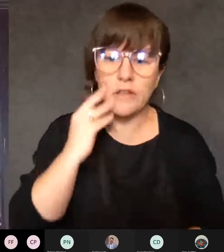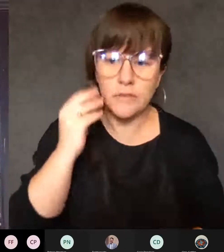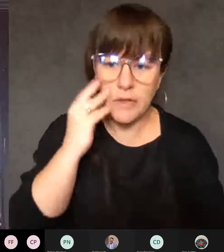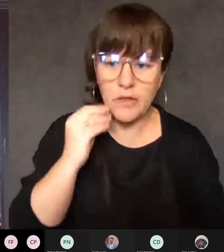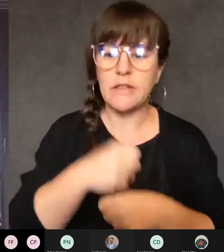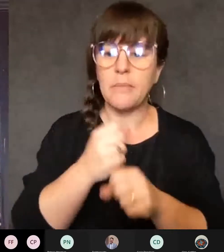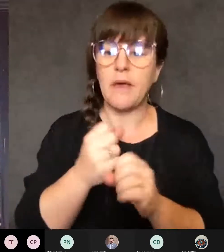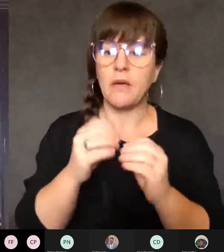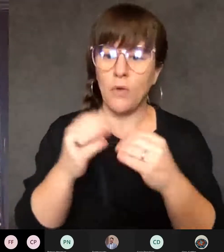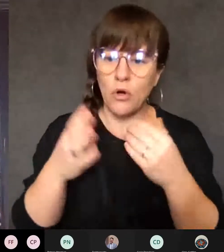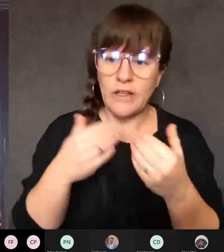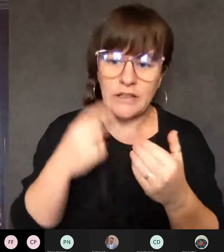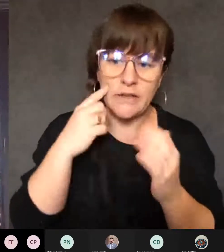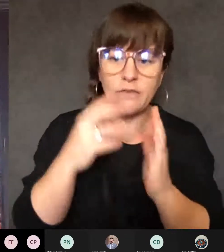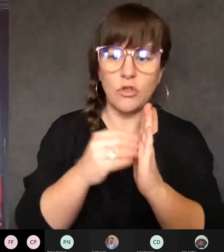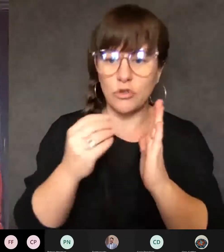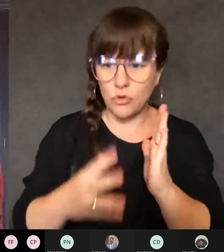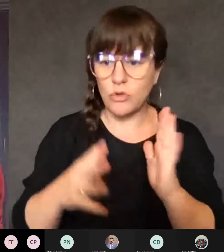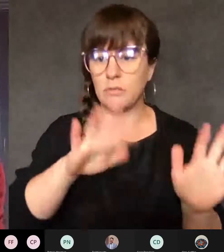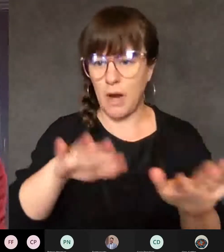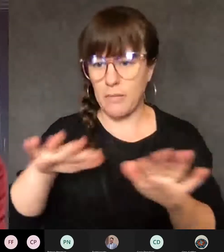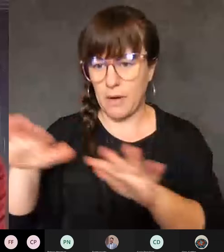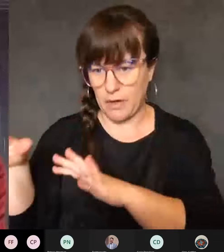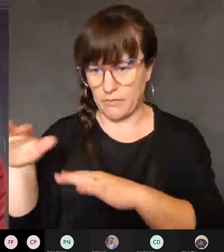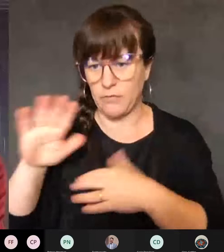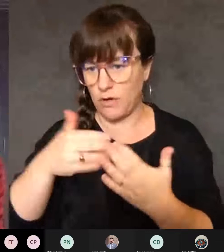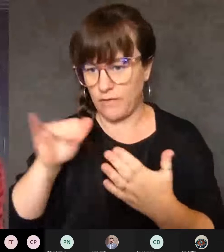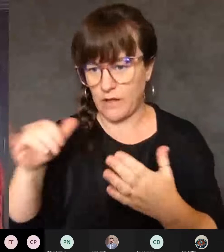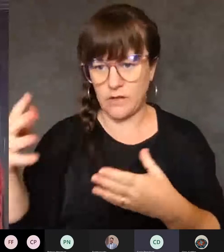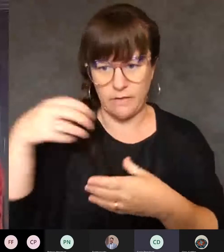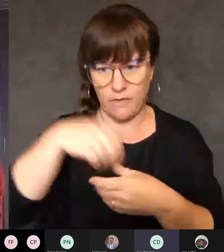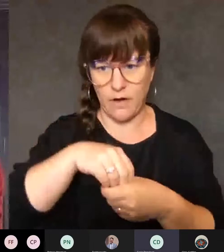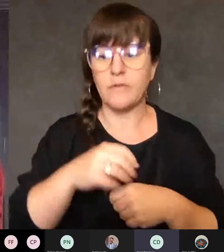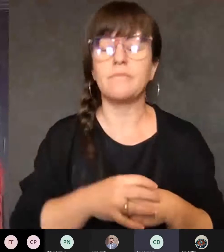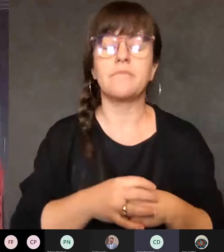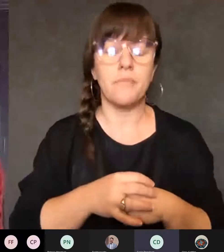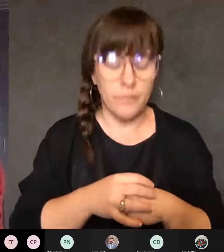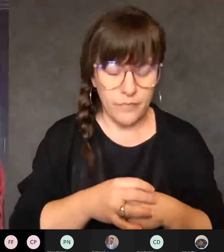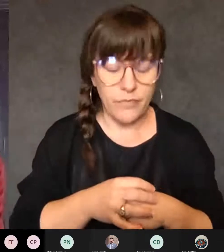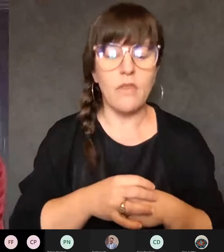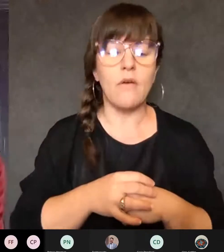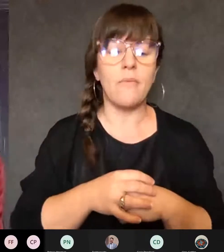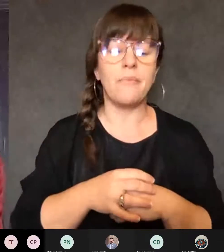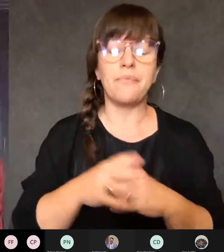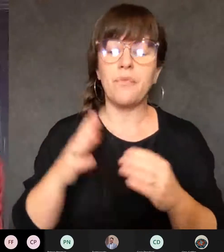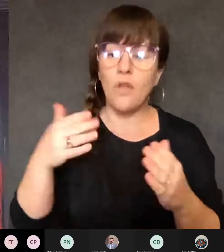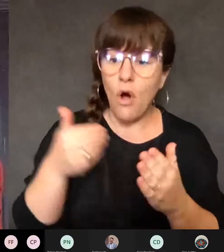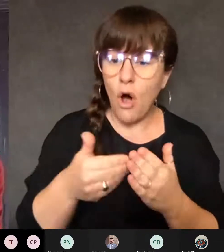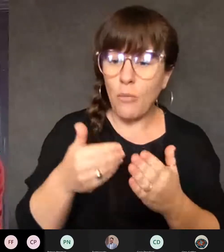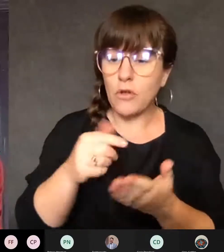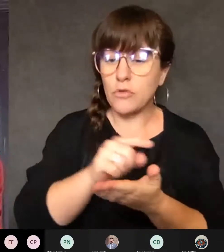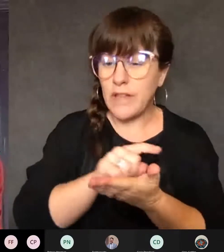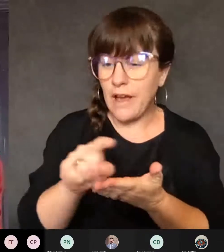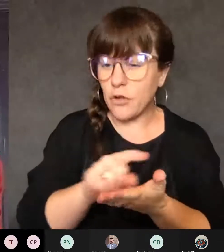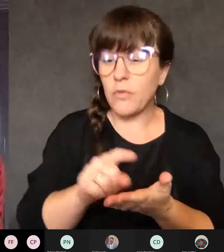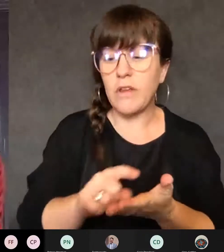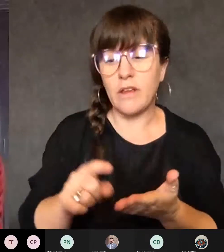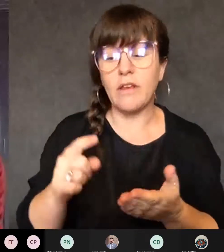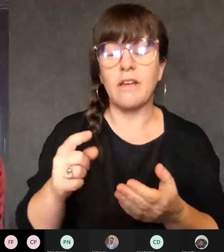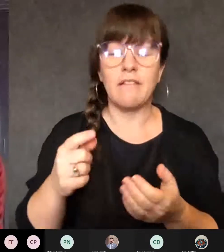kind of business. Almost every week, sometimes I think I could honestly say almost